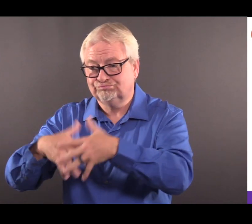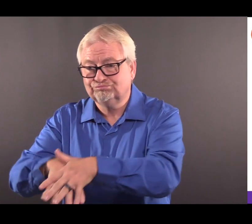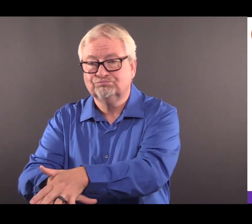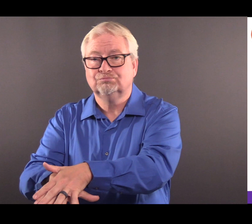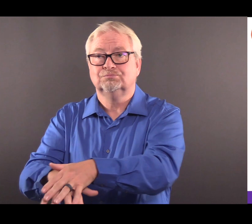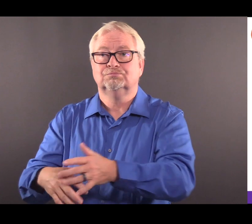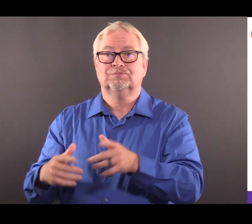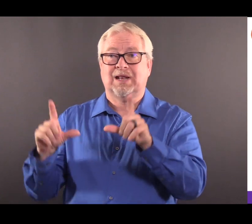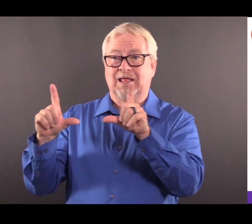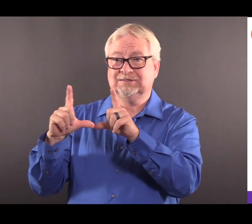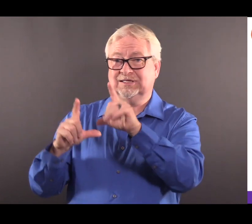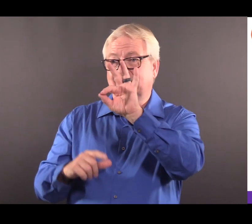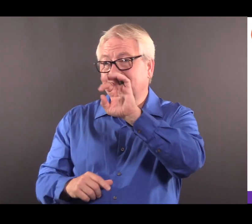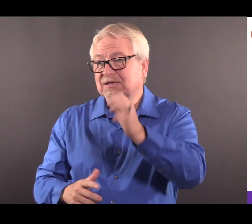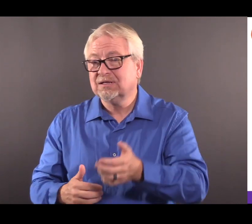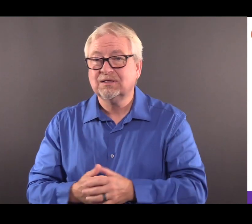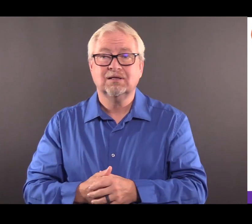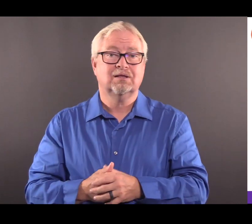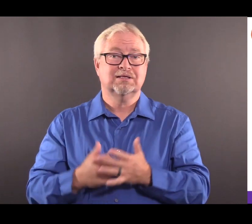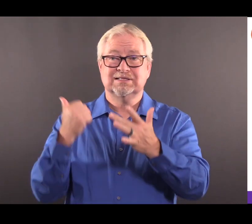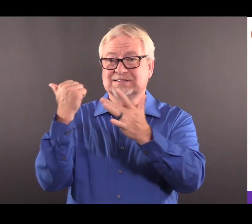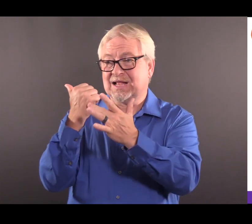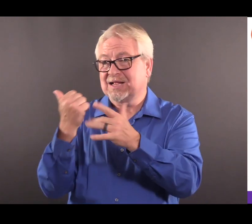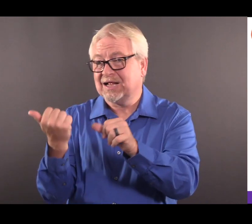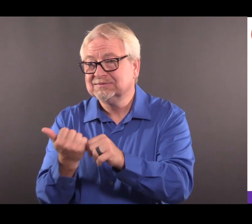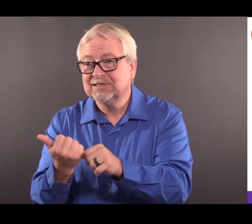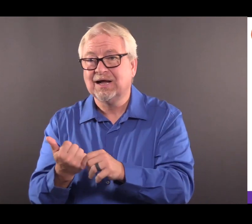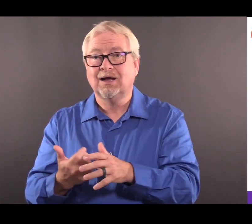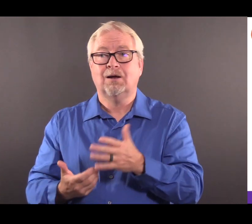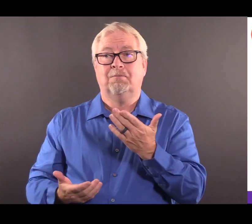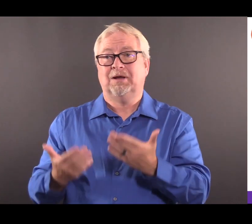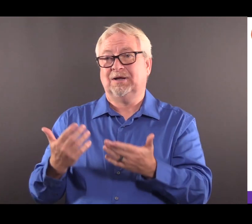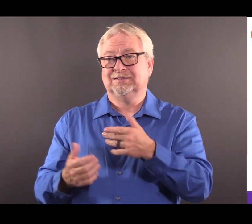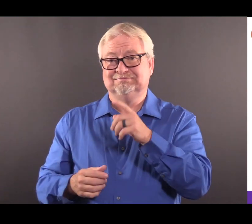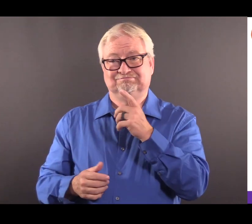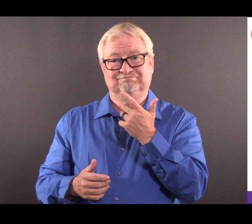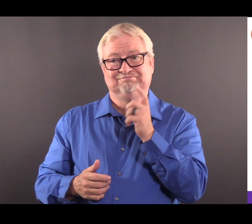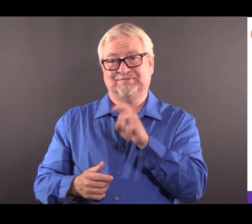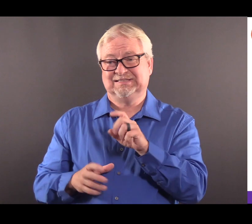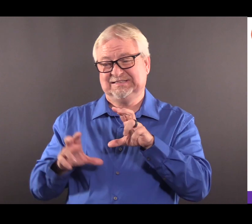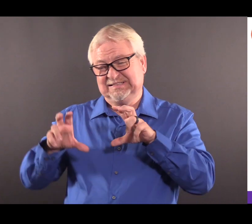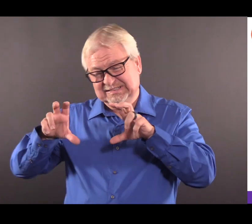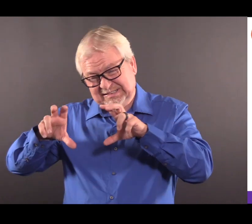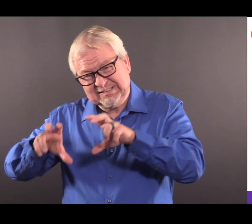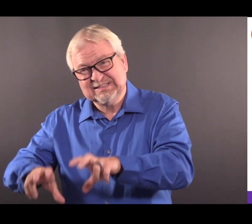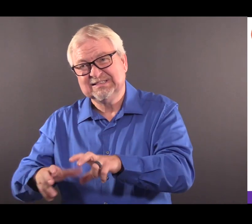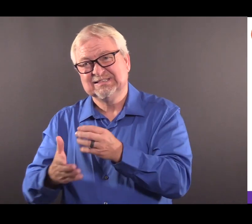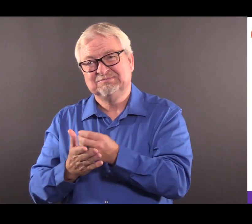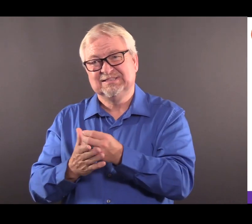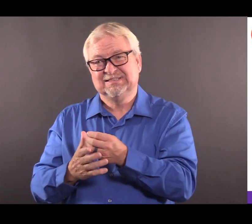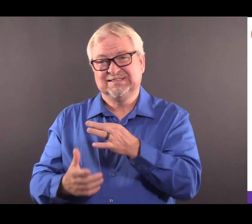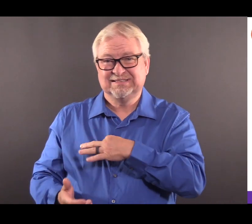migration, licensing fees, and technical assistance. It may also be necessary to